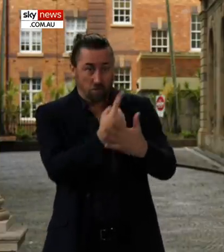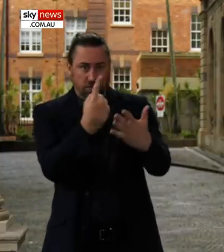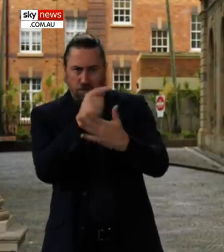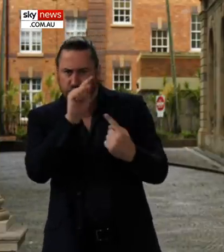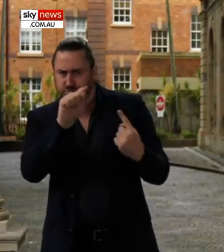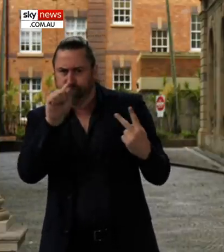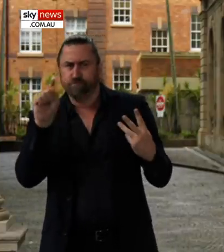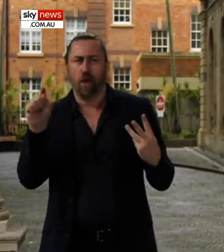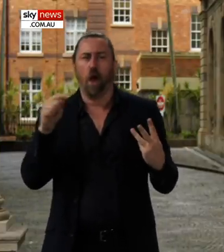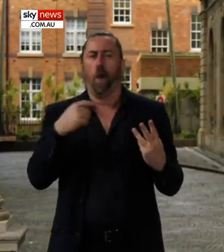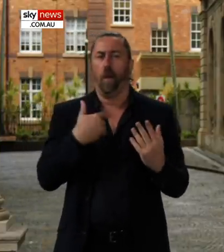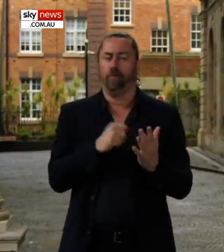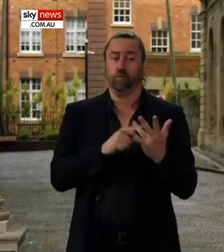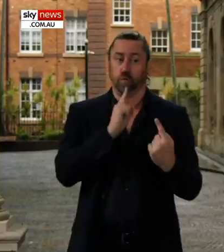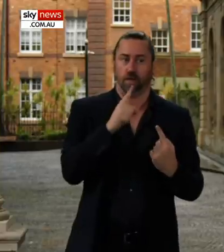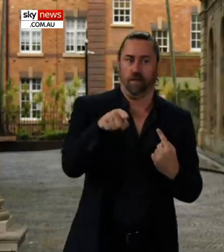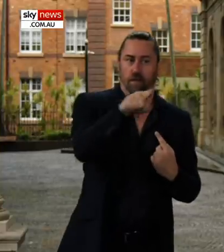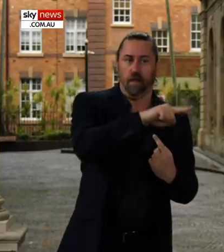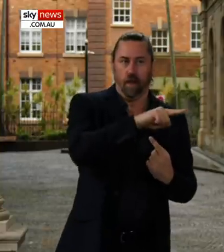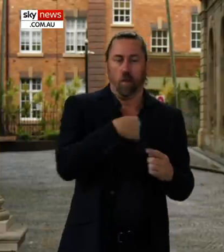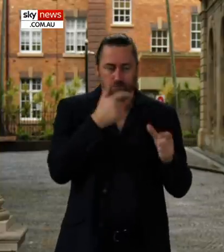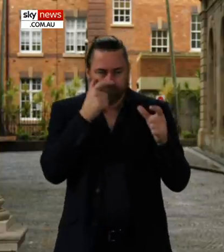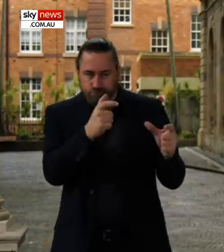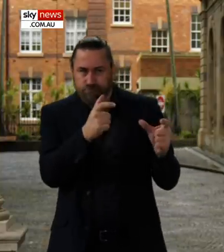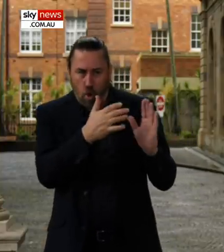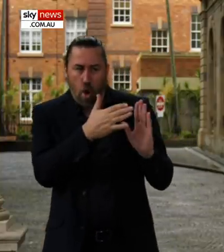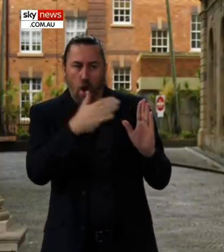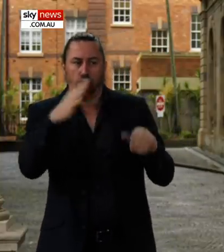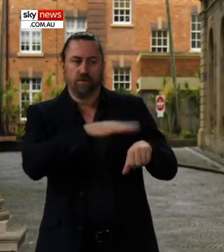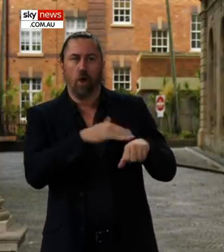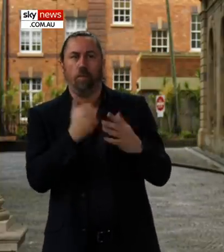people know about that and monitoring them for a longer period to make sure that everyone is safe.